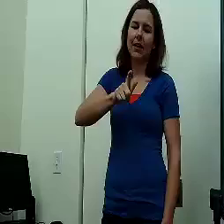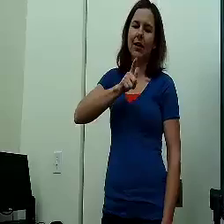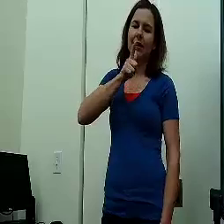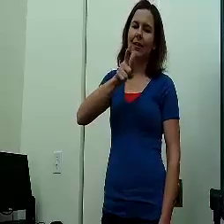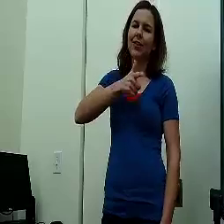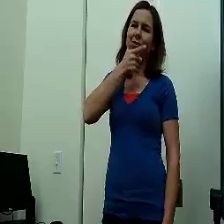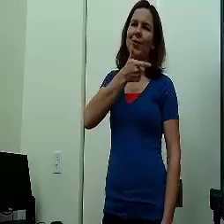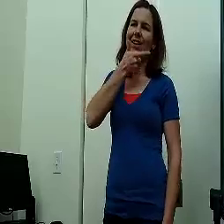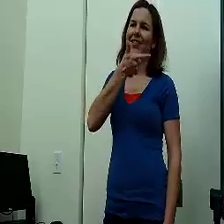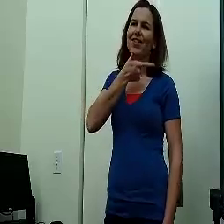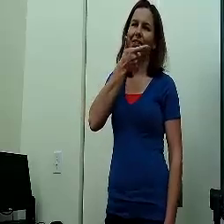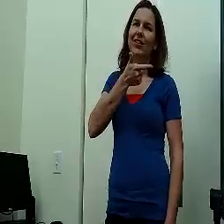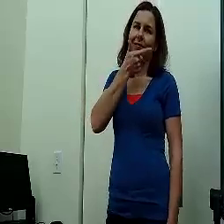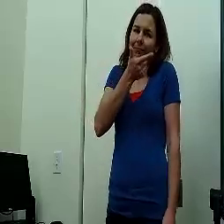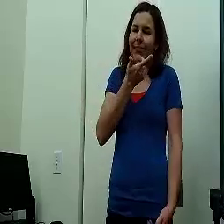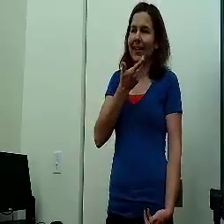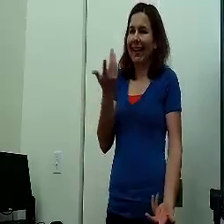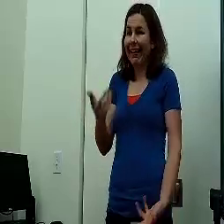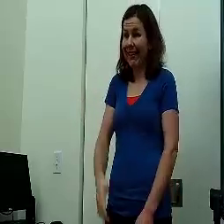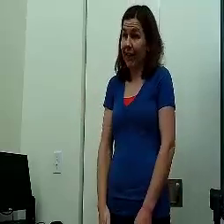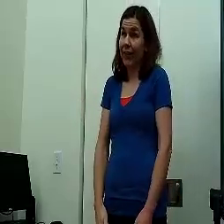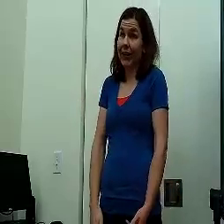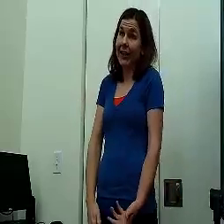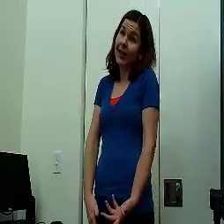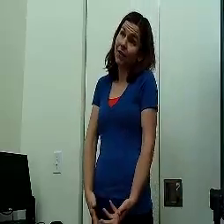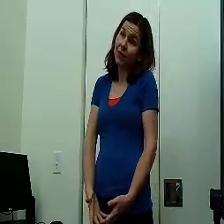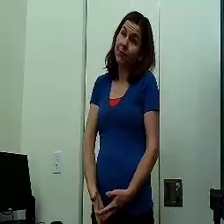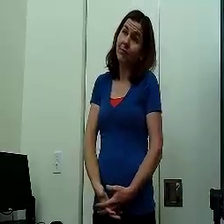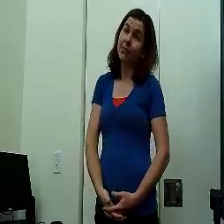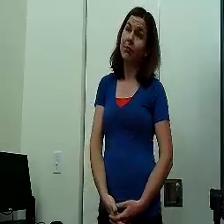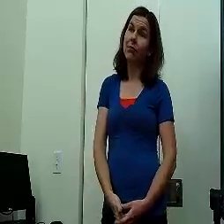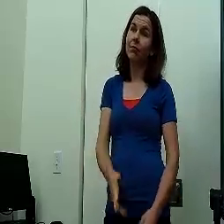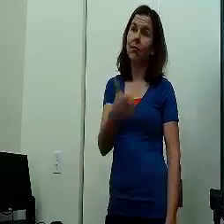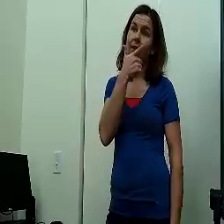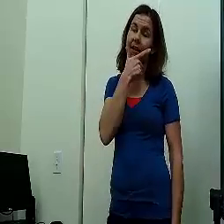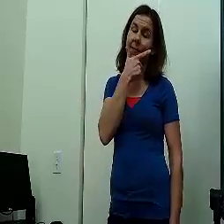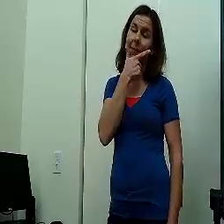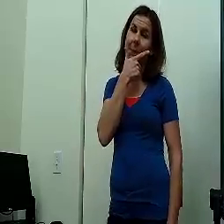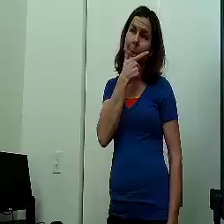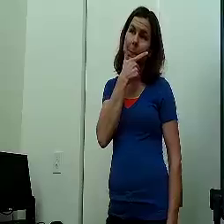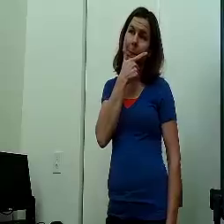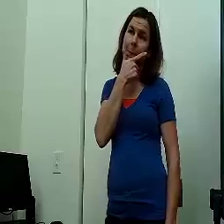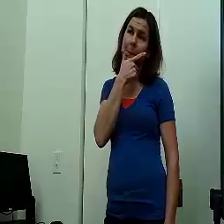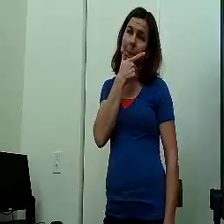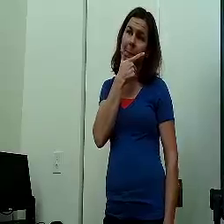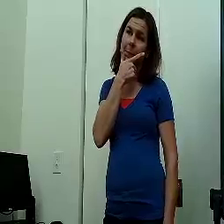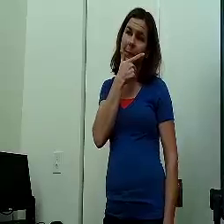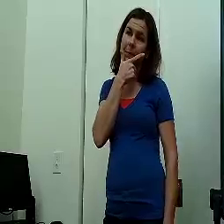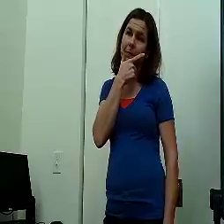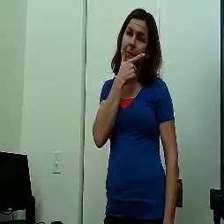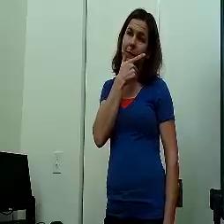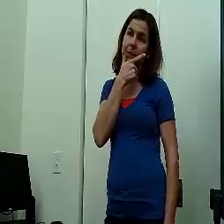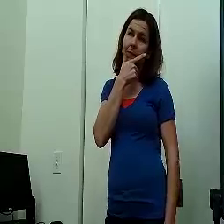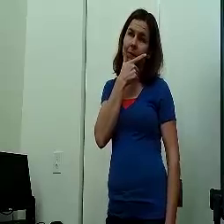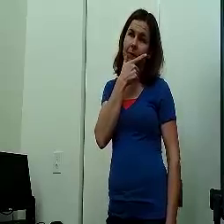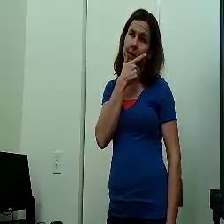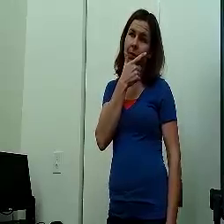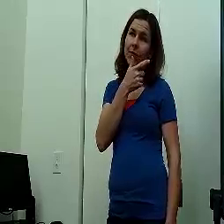there. So you don't want it to look like that if you're trying to say the lunch. lesbian is, it's this, so this, there's no, I mean, that's clear, right?